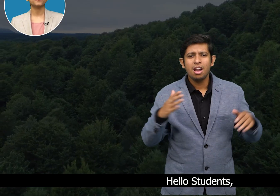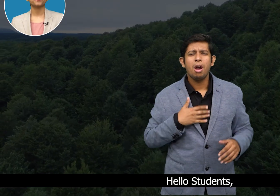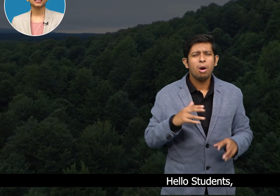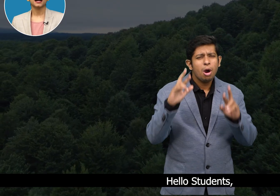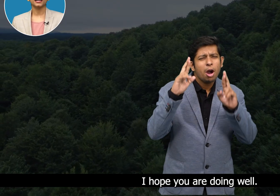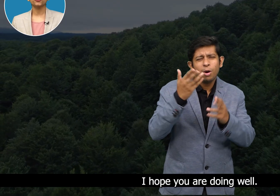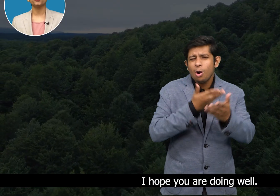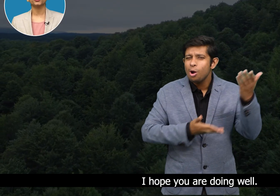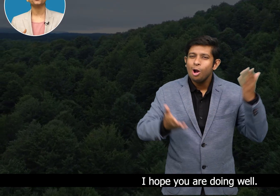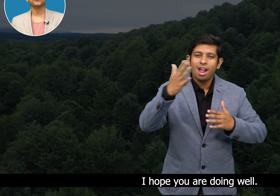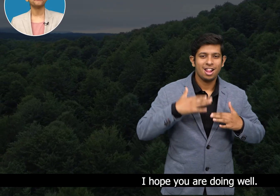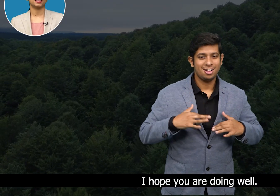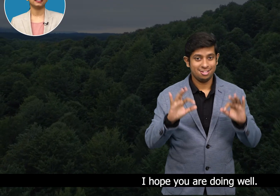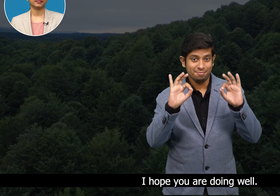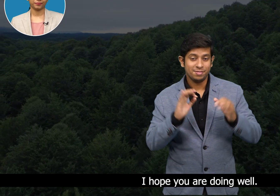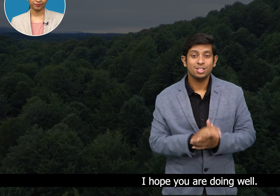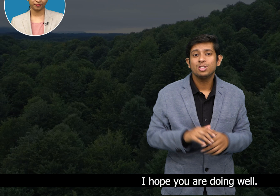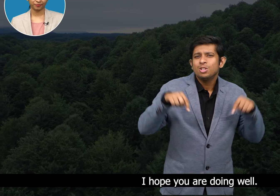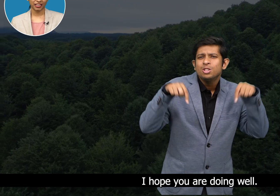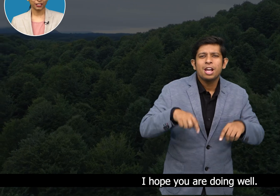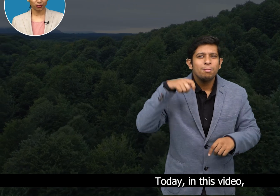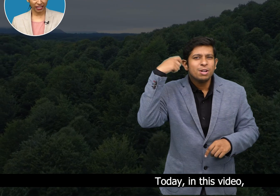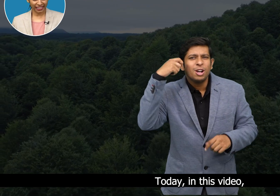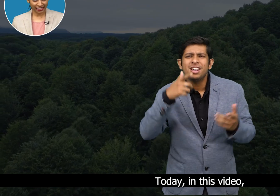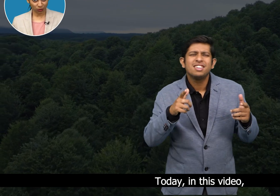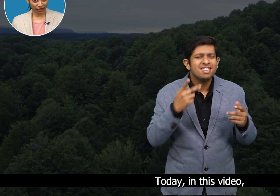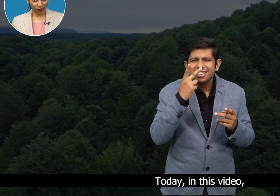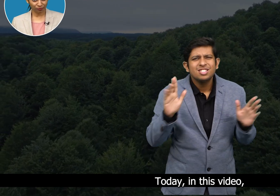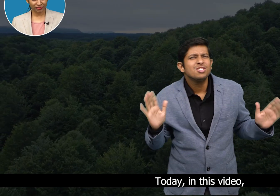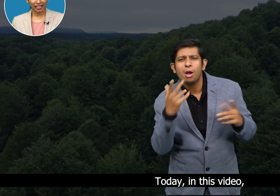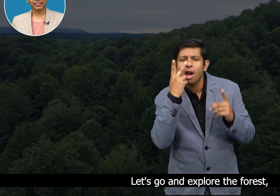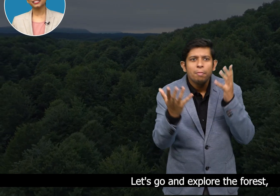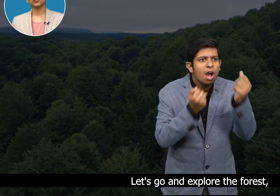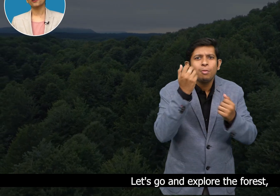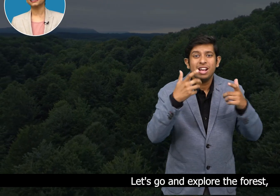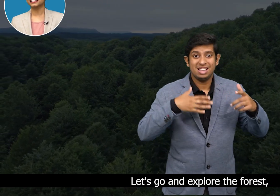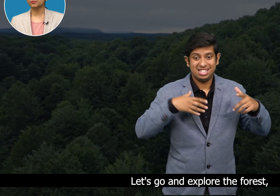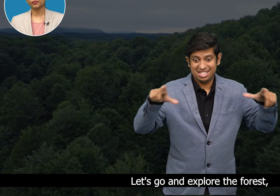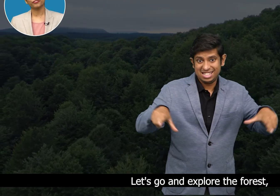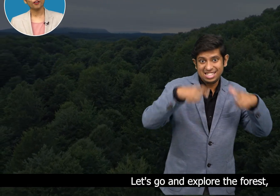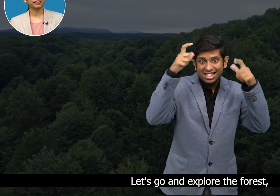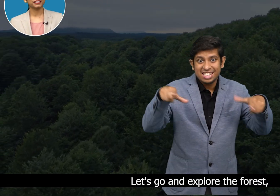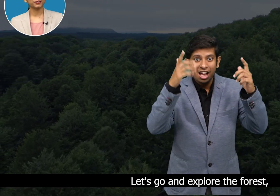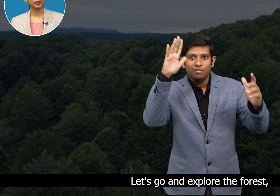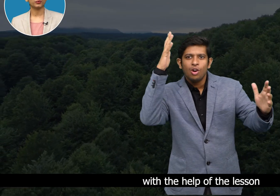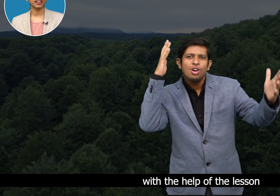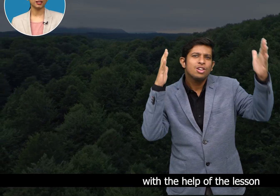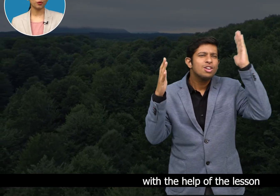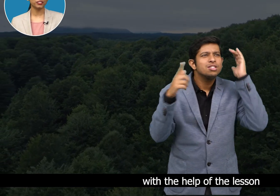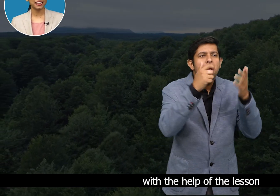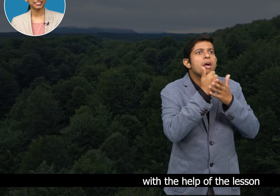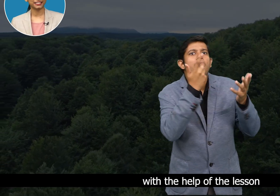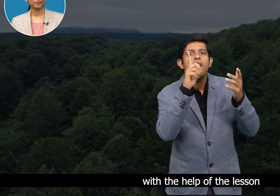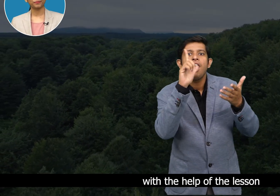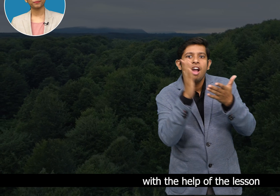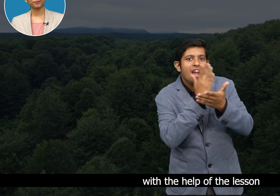students, I hope you are doing well. Today in this video, let's go on and explore the forest with the help of